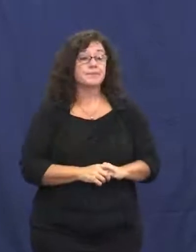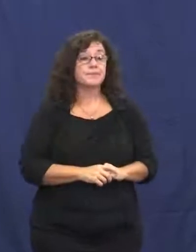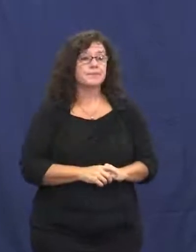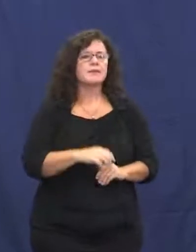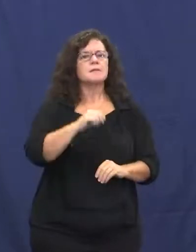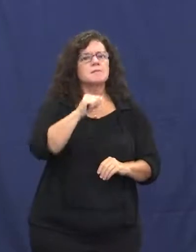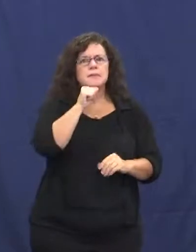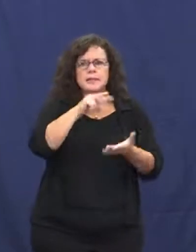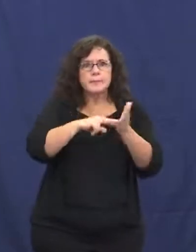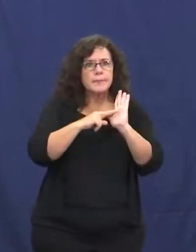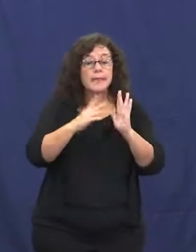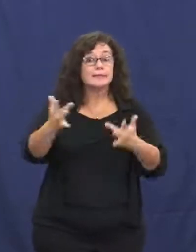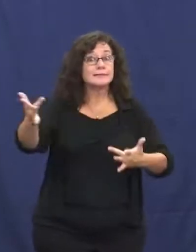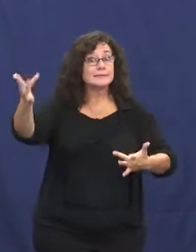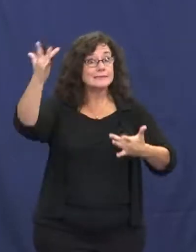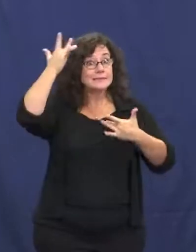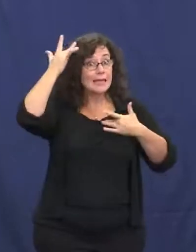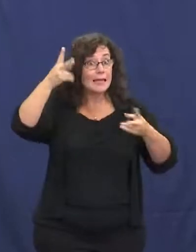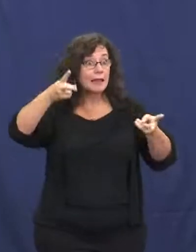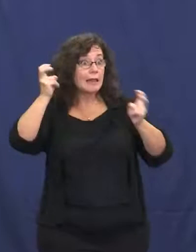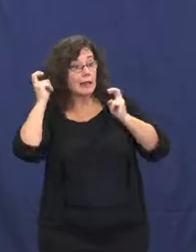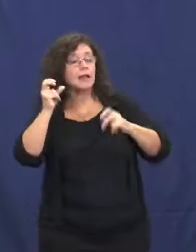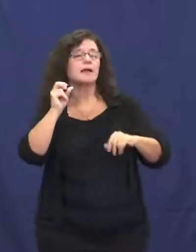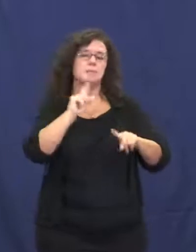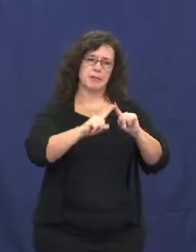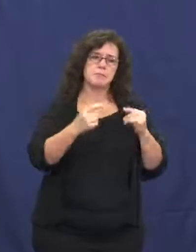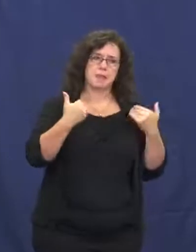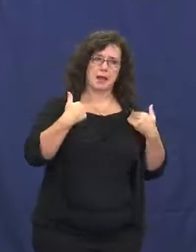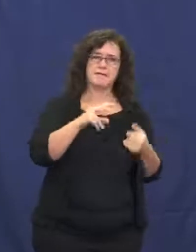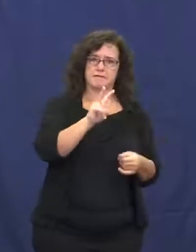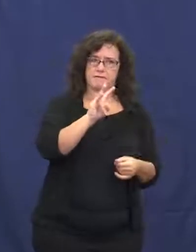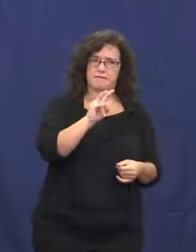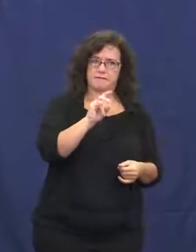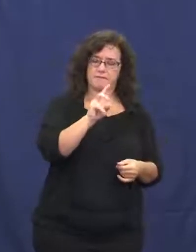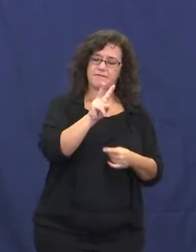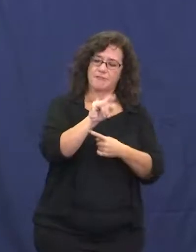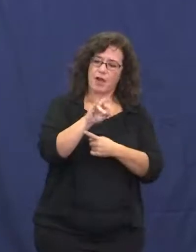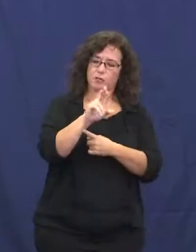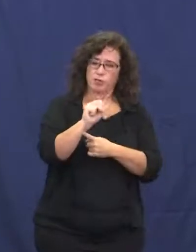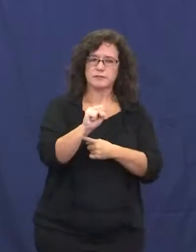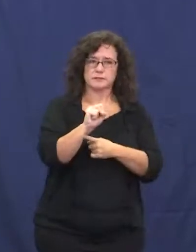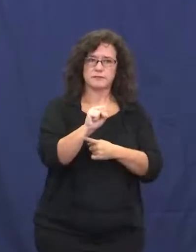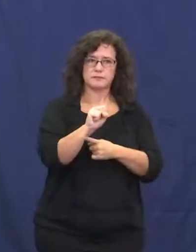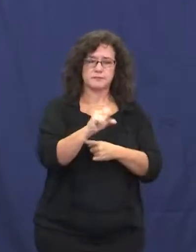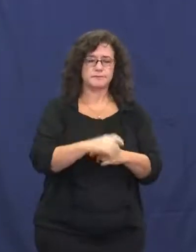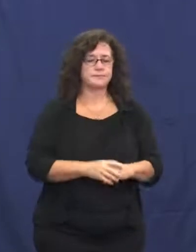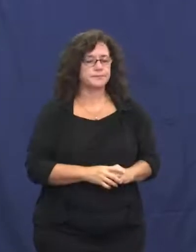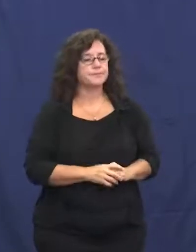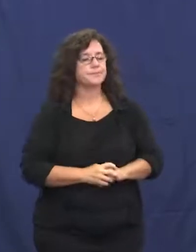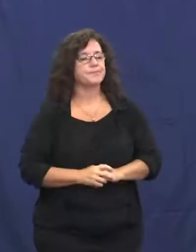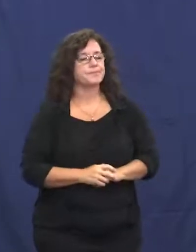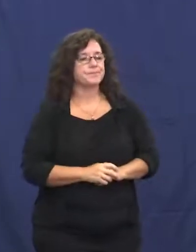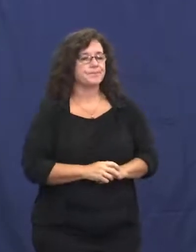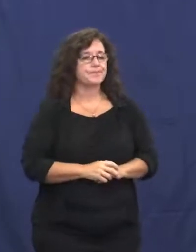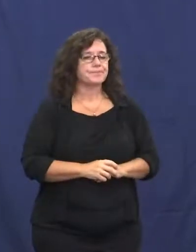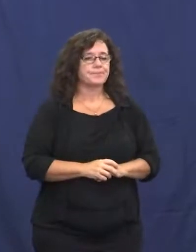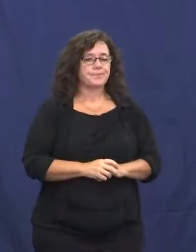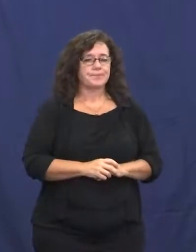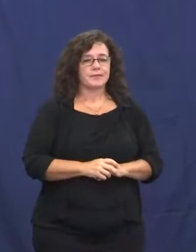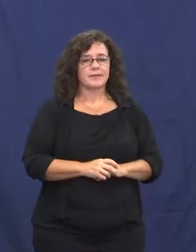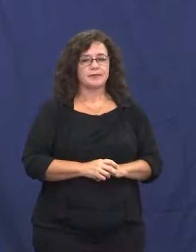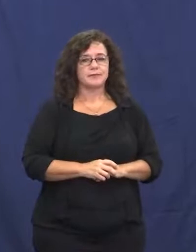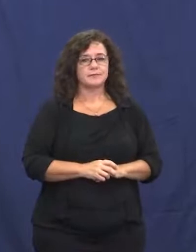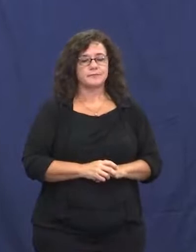but the virus that can cause COVID, the illness. We're